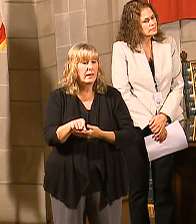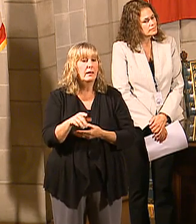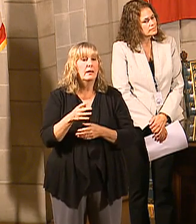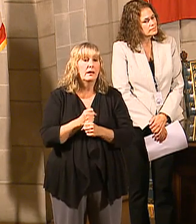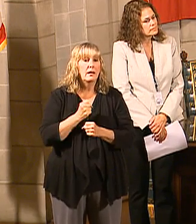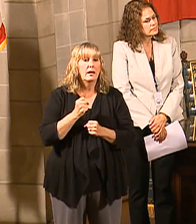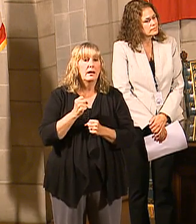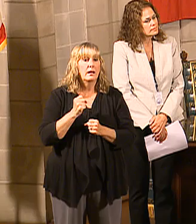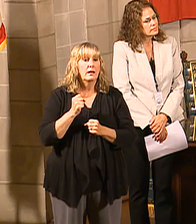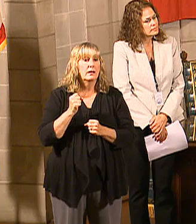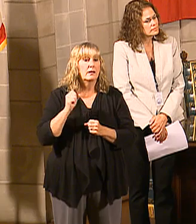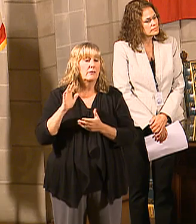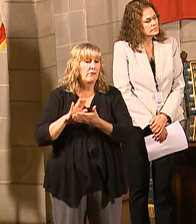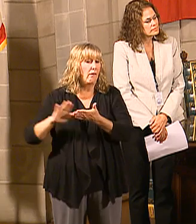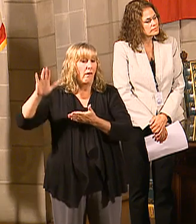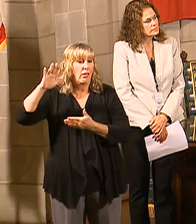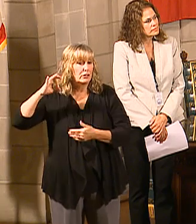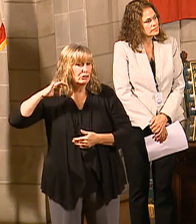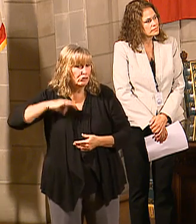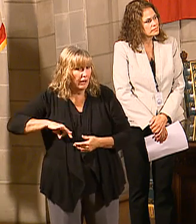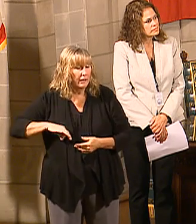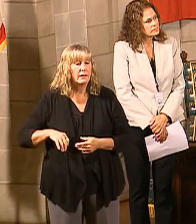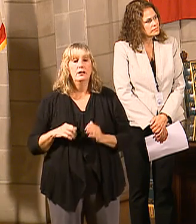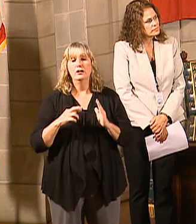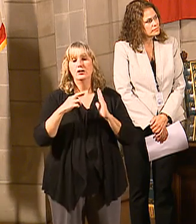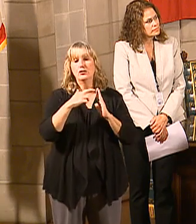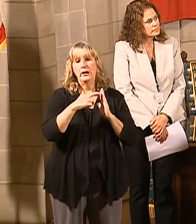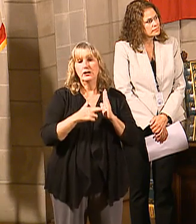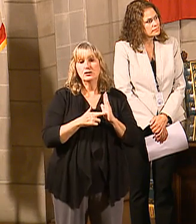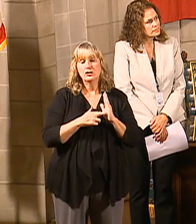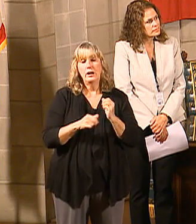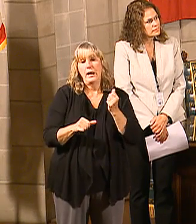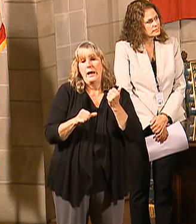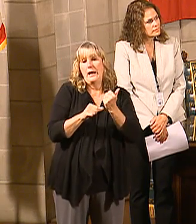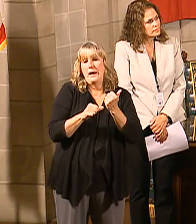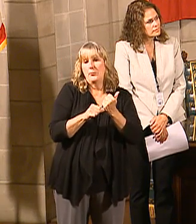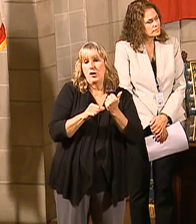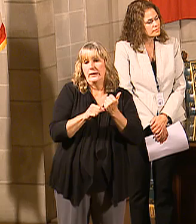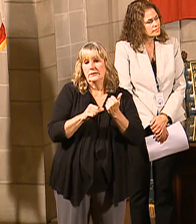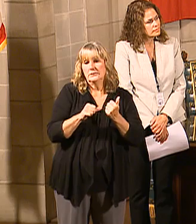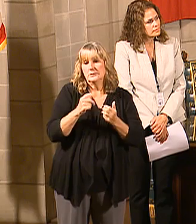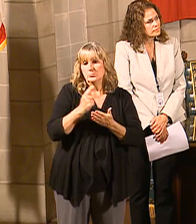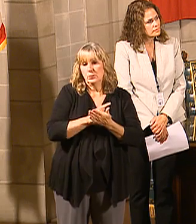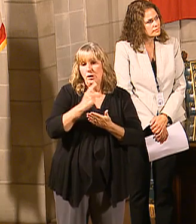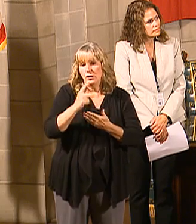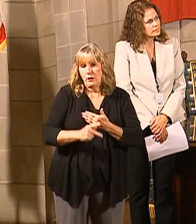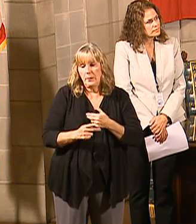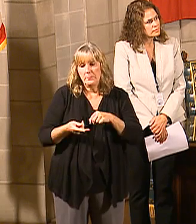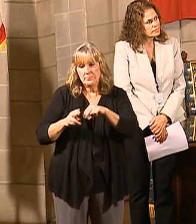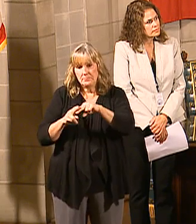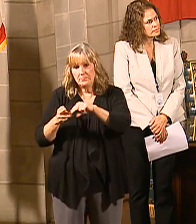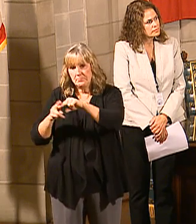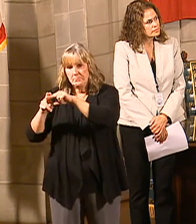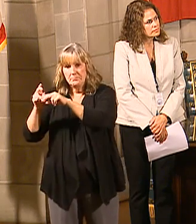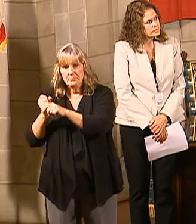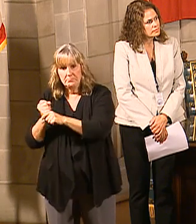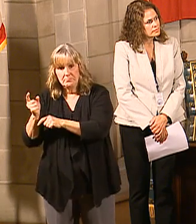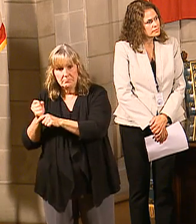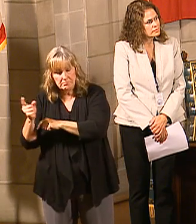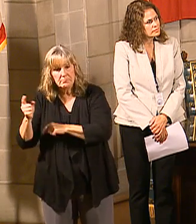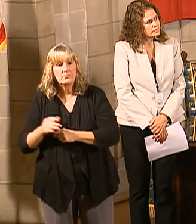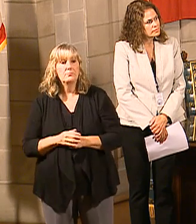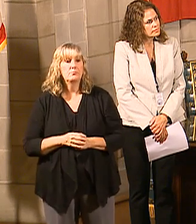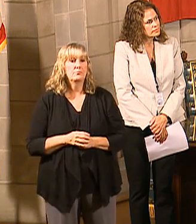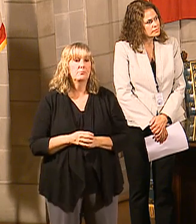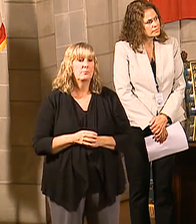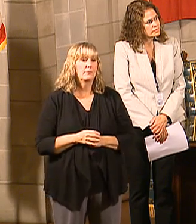post-secondary education credit. We've got a registered apprenticeship program, which we've increased 15% year over year. We also, kind of the sidecar